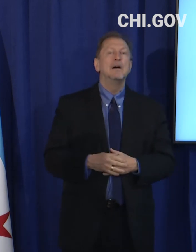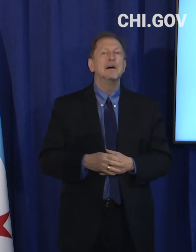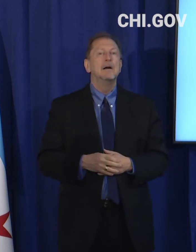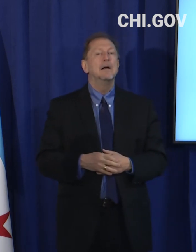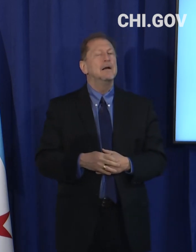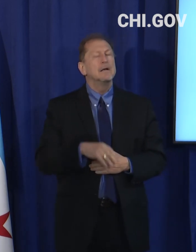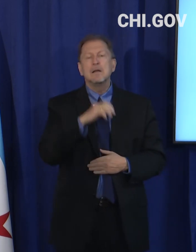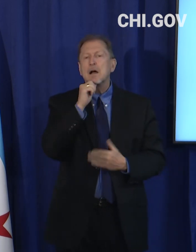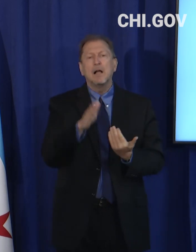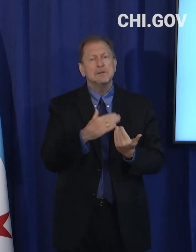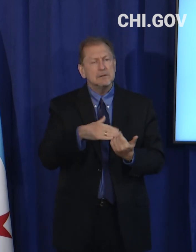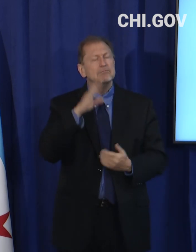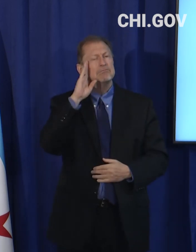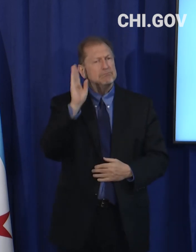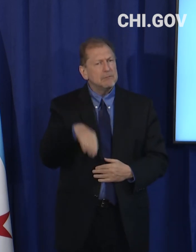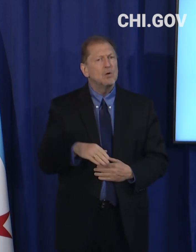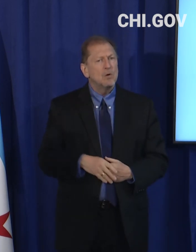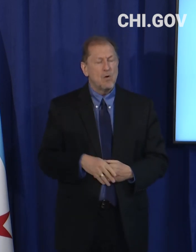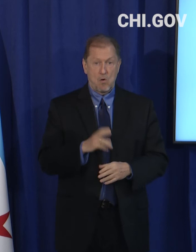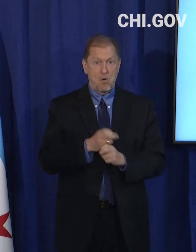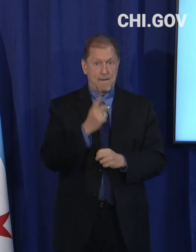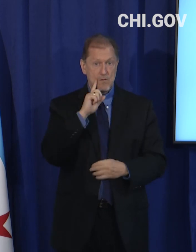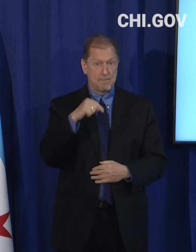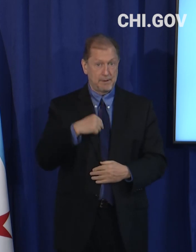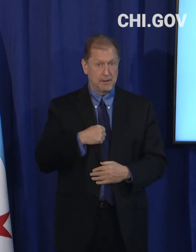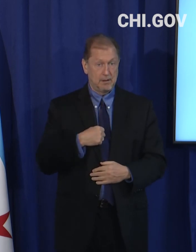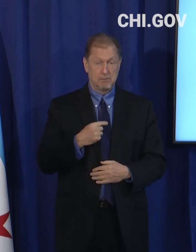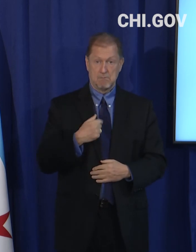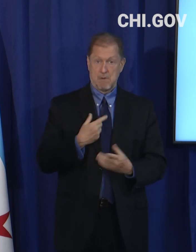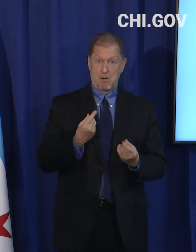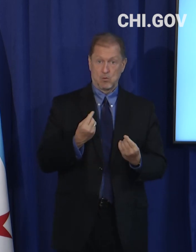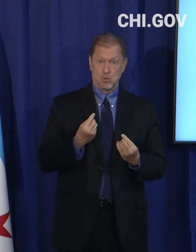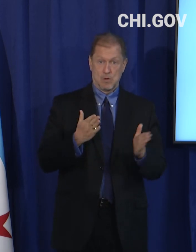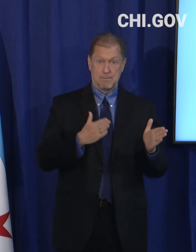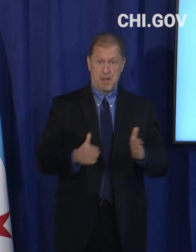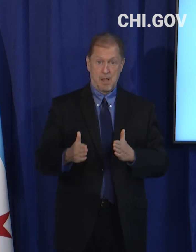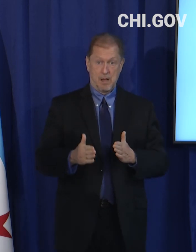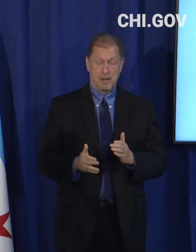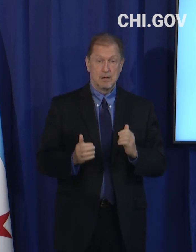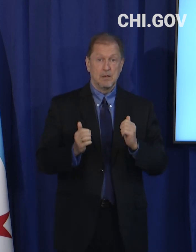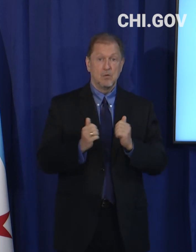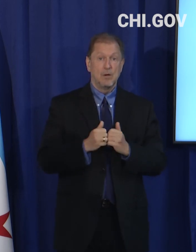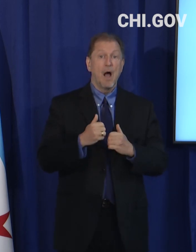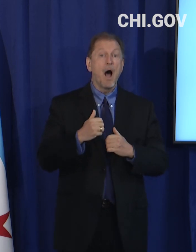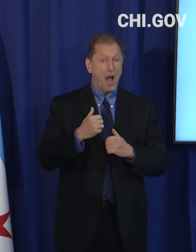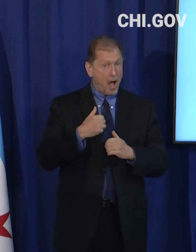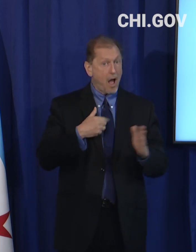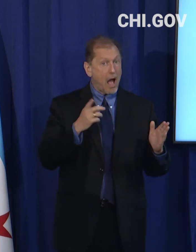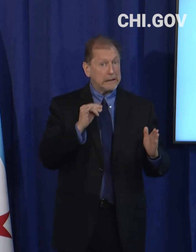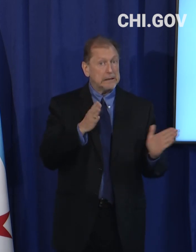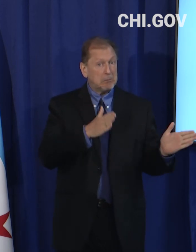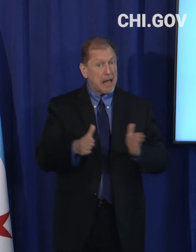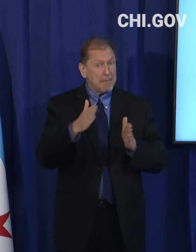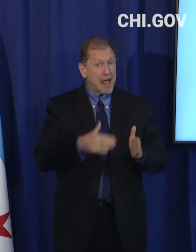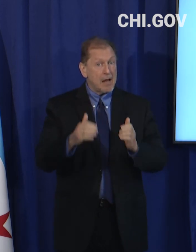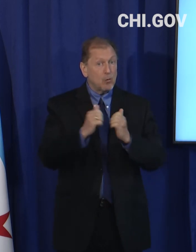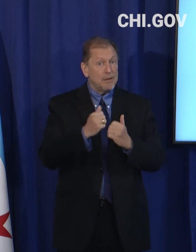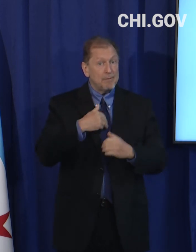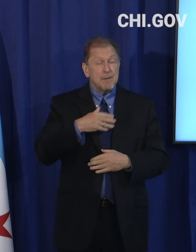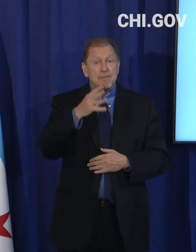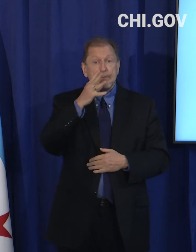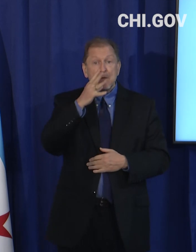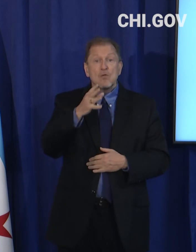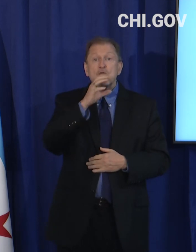me. I expected to be celebrating with my 92-year-old mother and other family